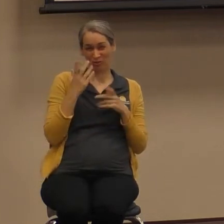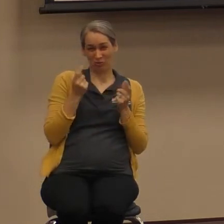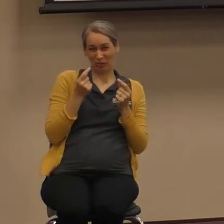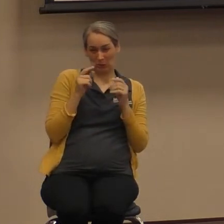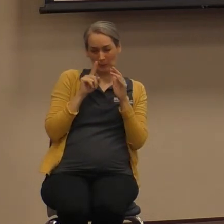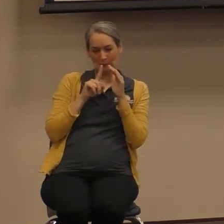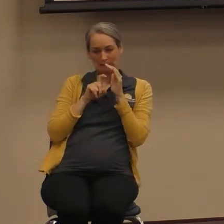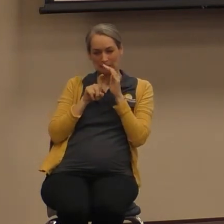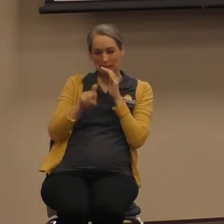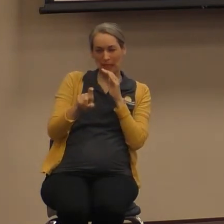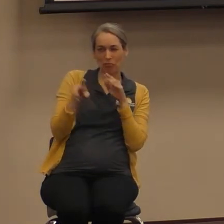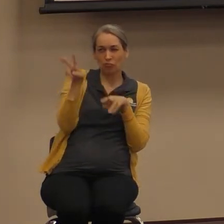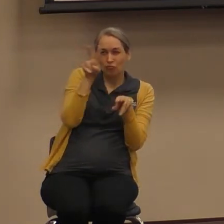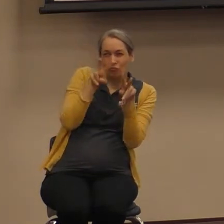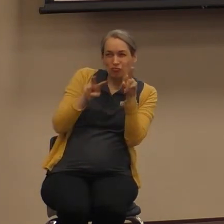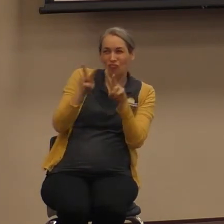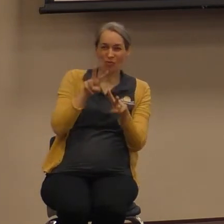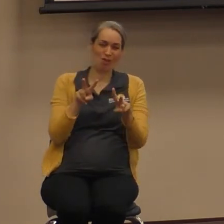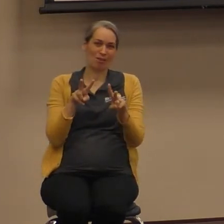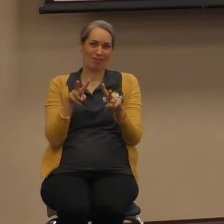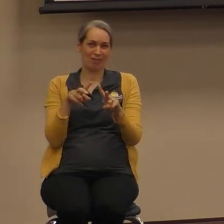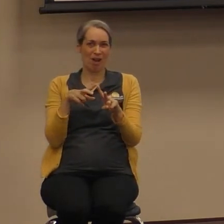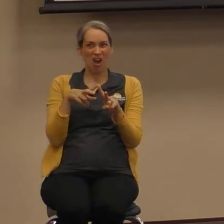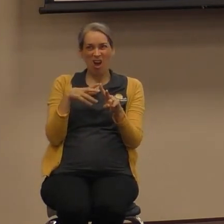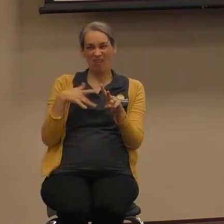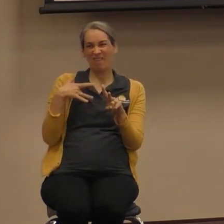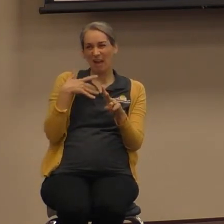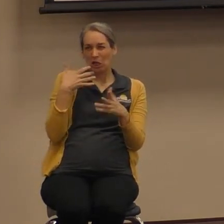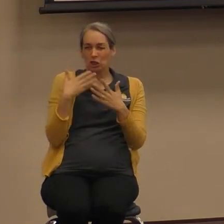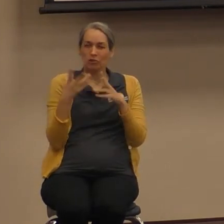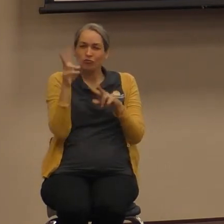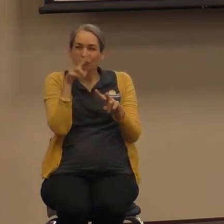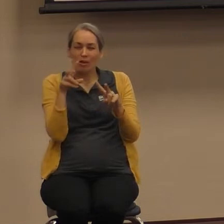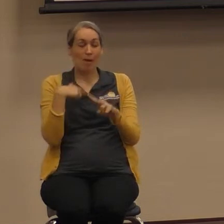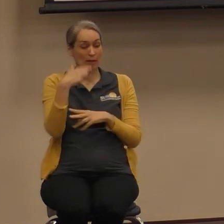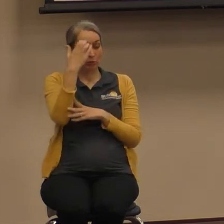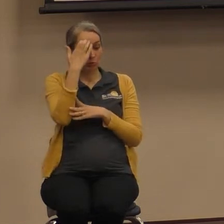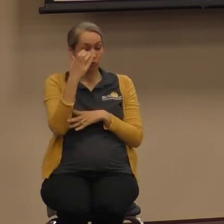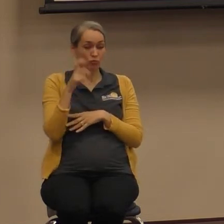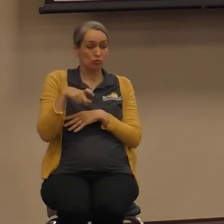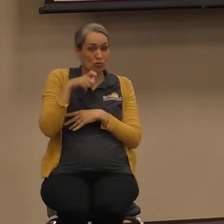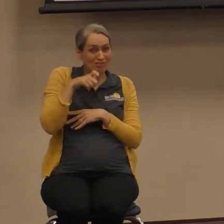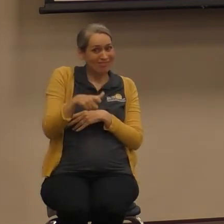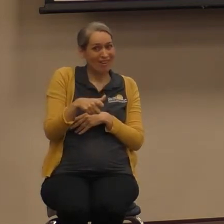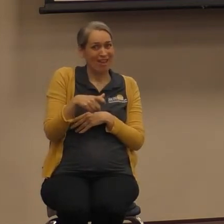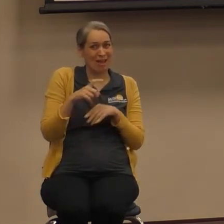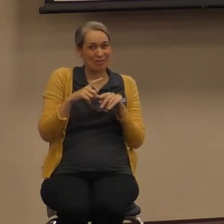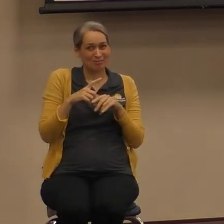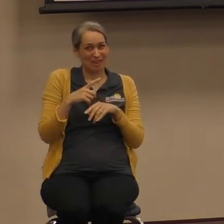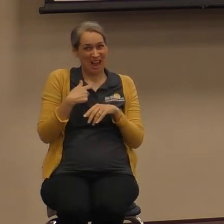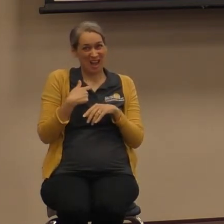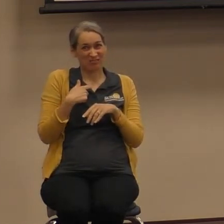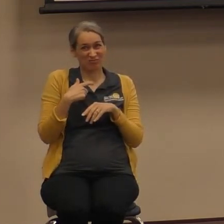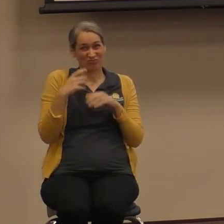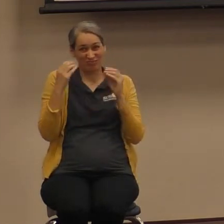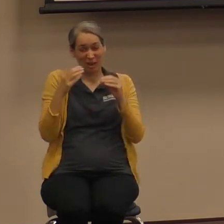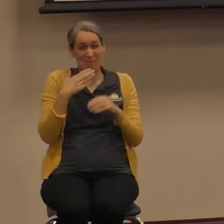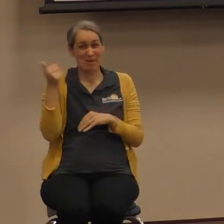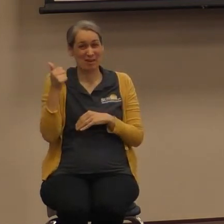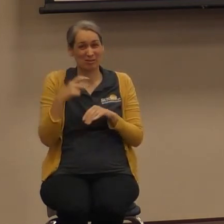It was taboo. I knew I wasn't supposed to. I knew I had been trained better, but it just felt really